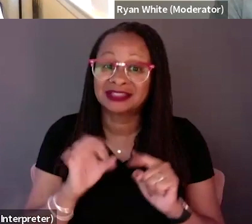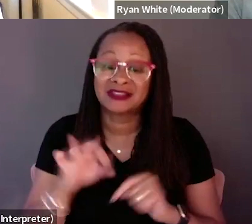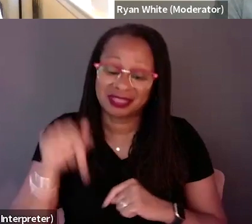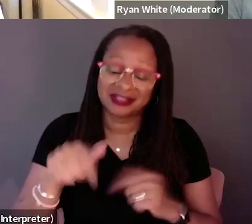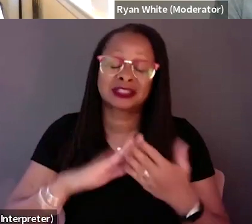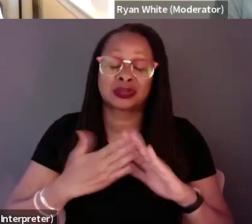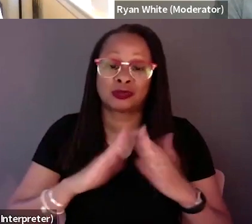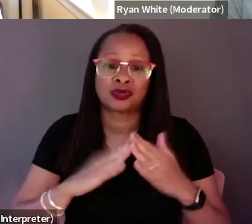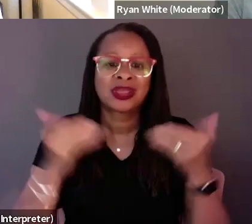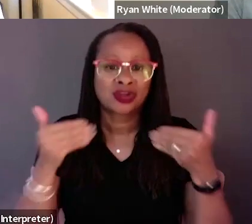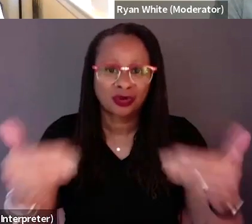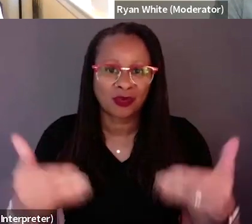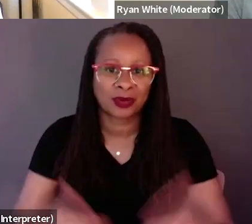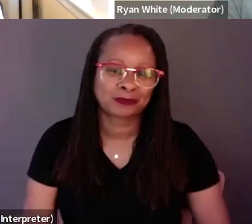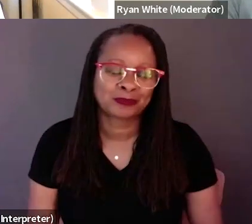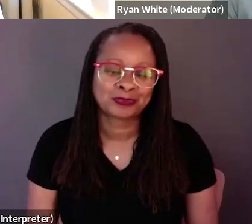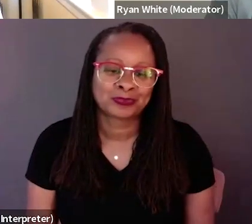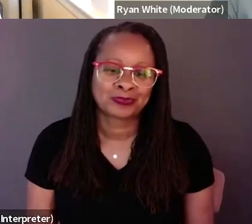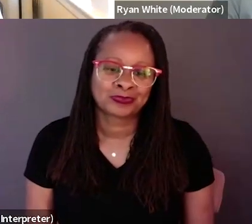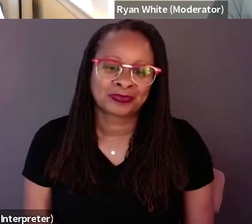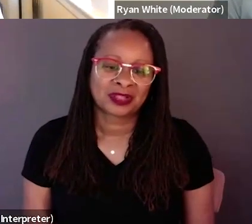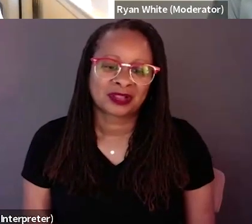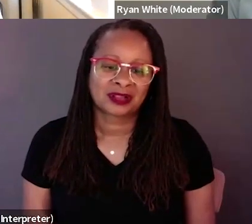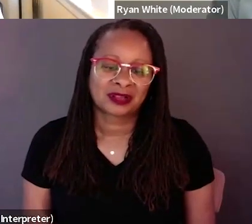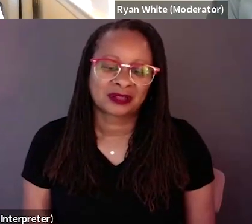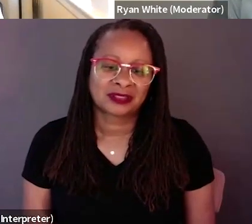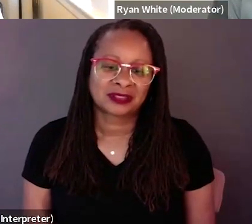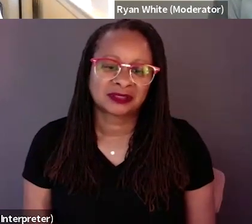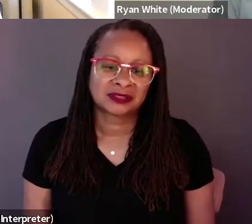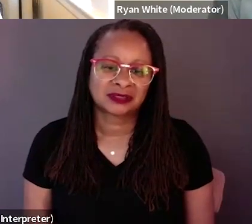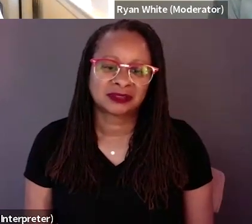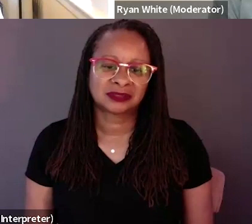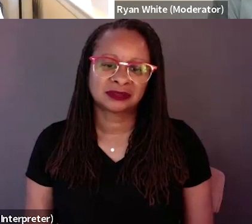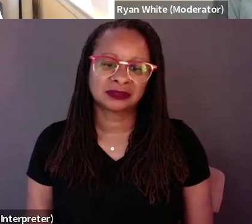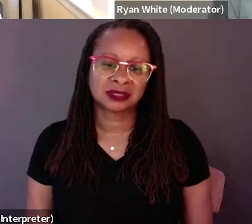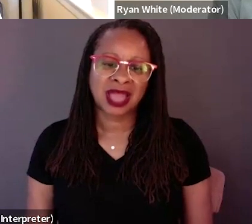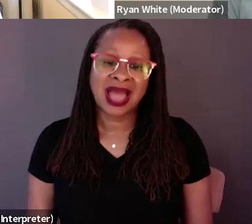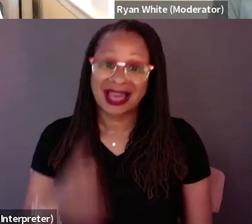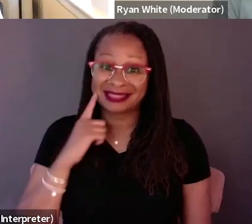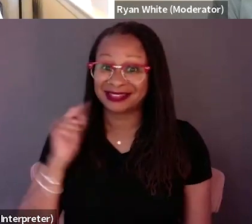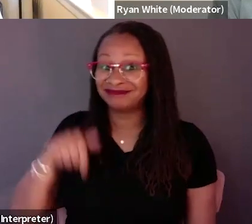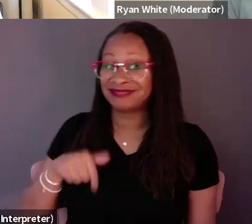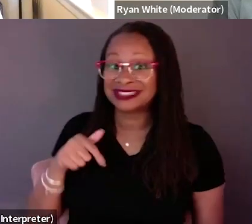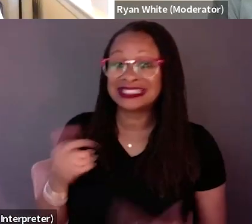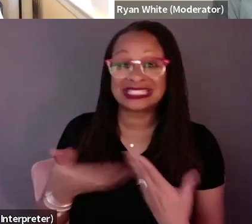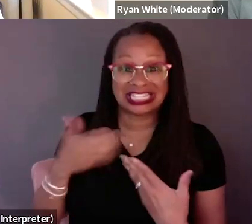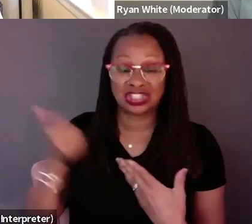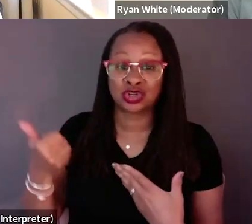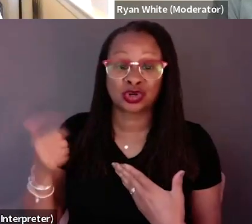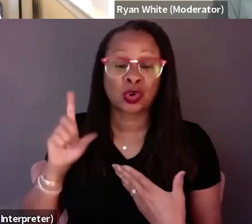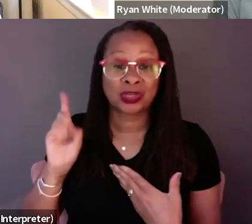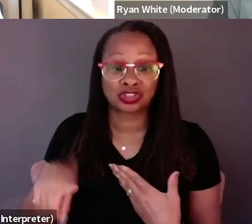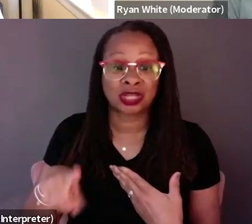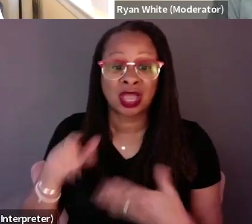this community moving forward? Yeah, you know, I actually think this is maybe a little bit easier, an